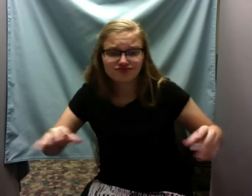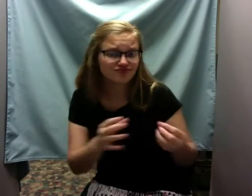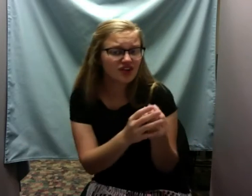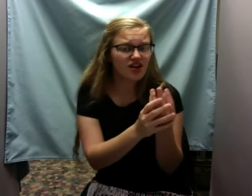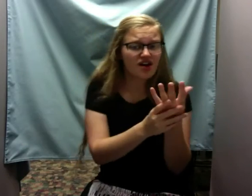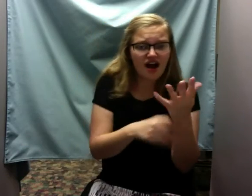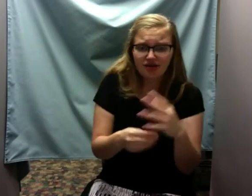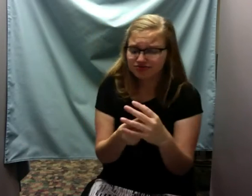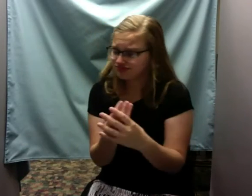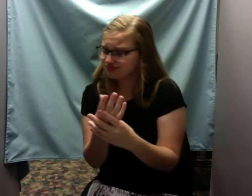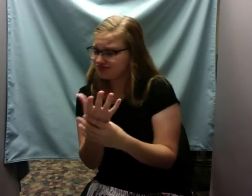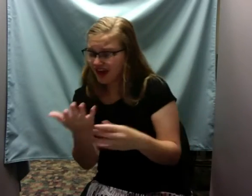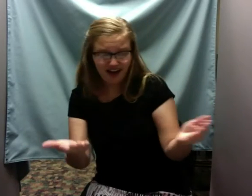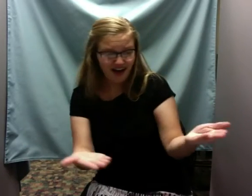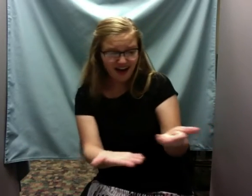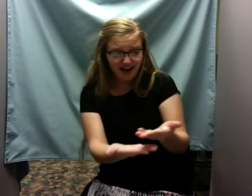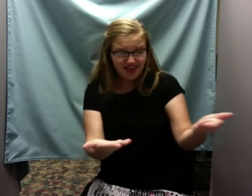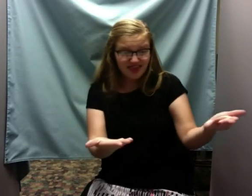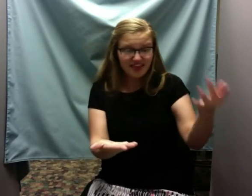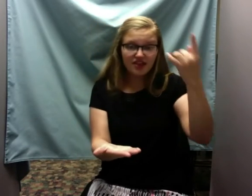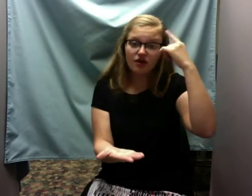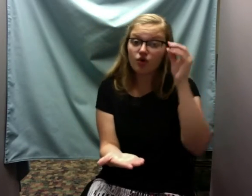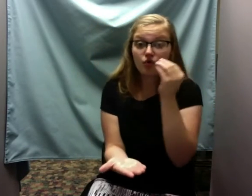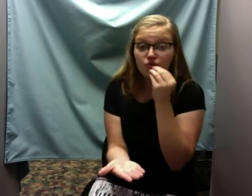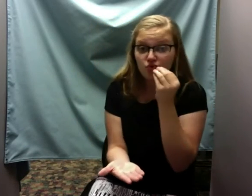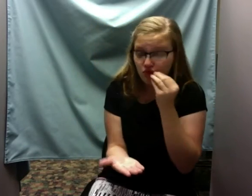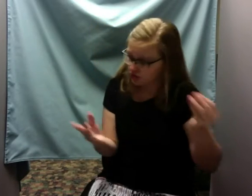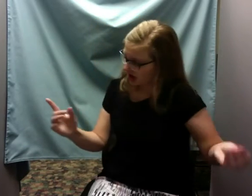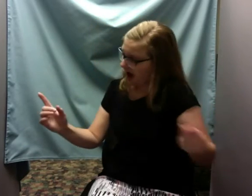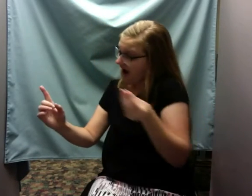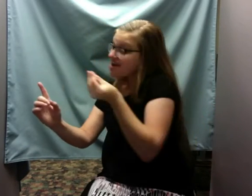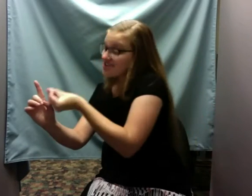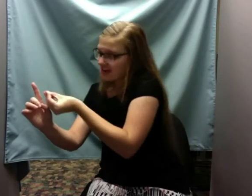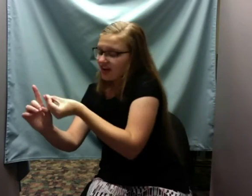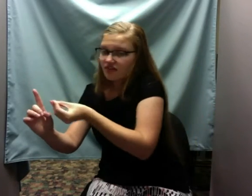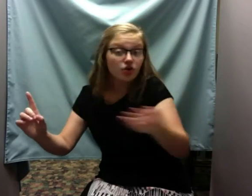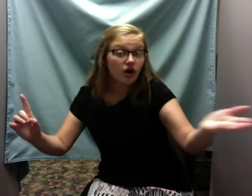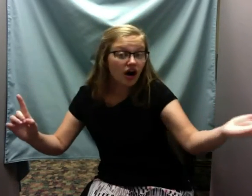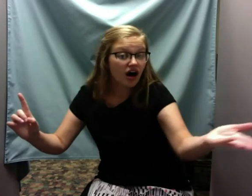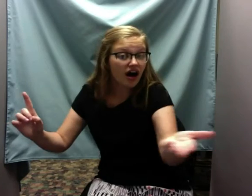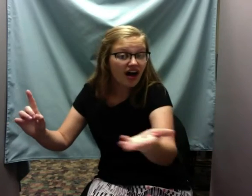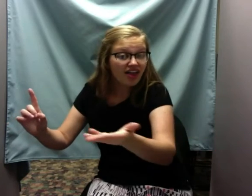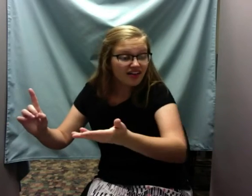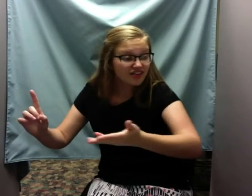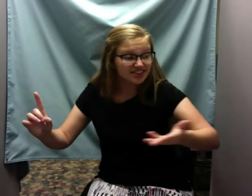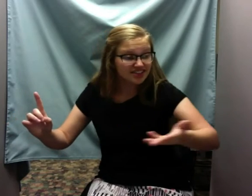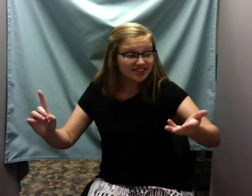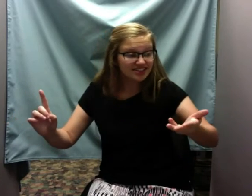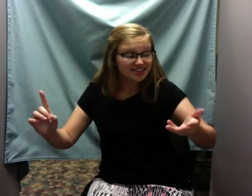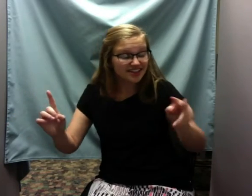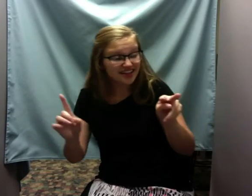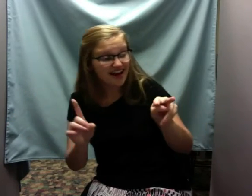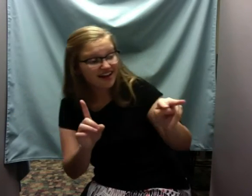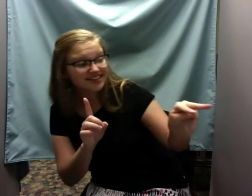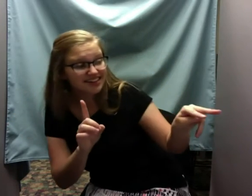in the which is the fruit of a tree yielding seed. To you it shall be for meat, and to every